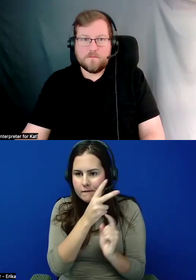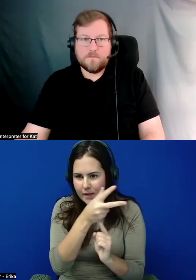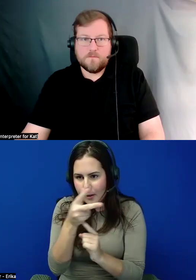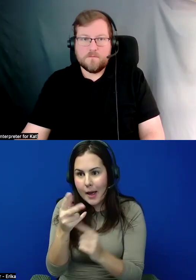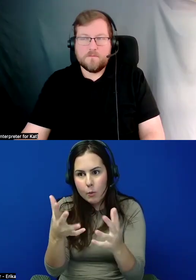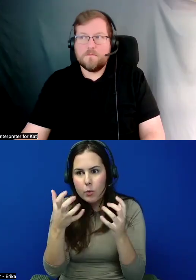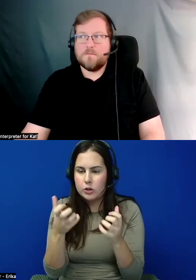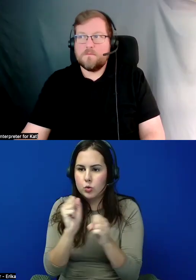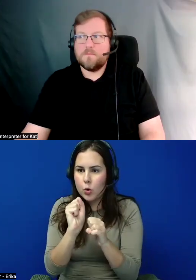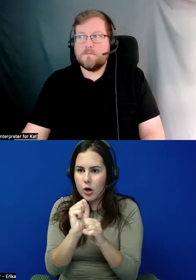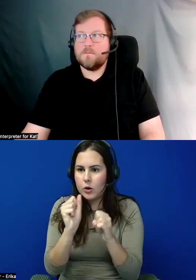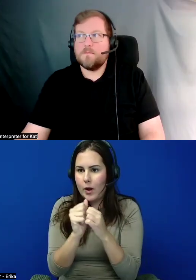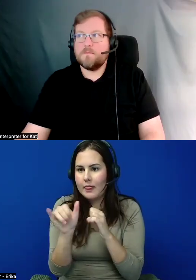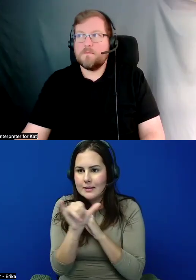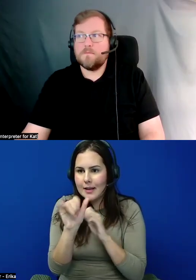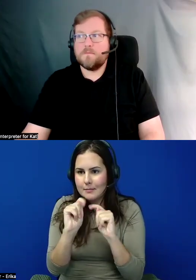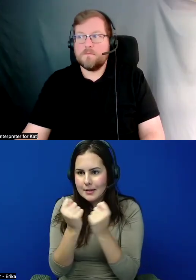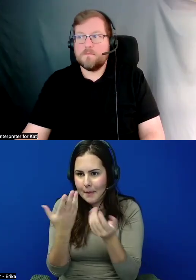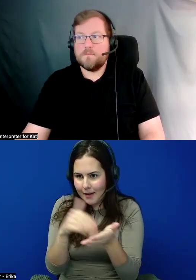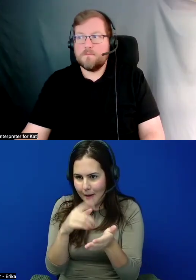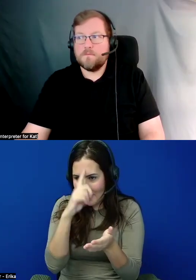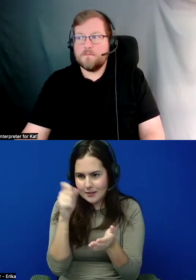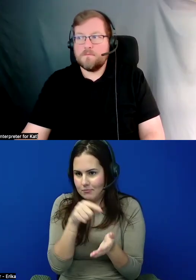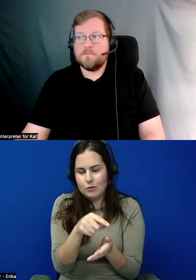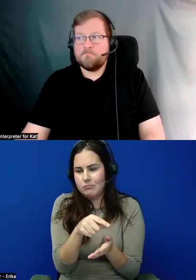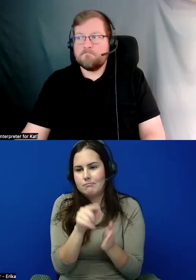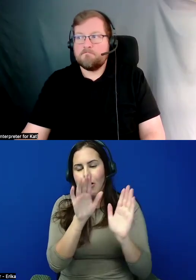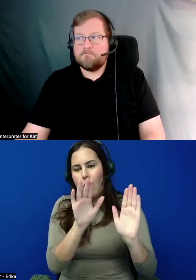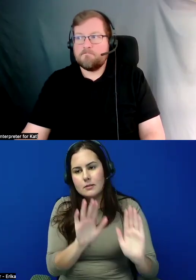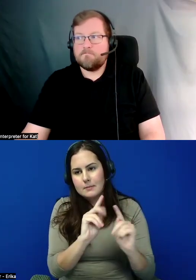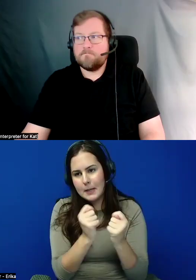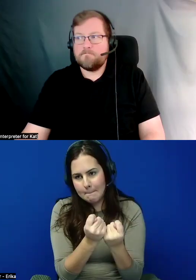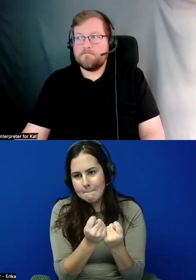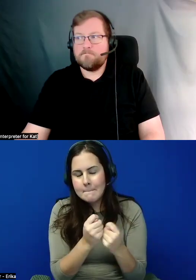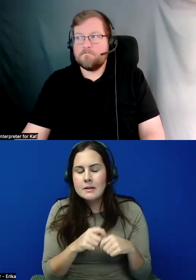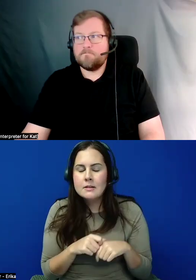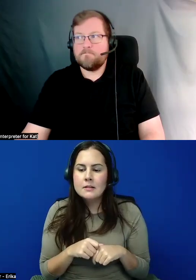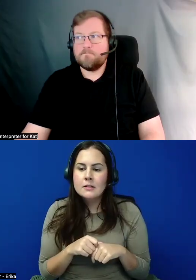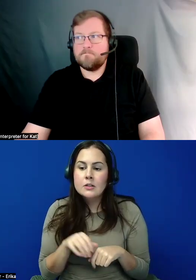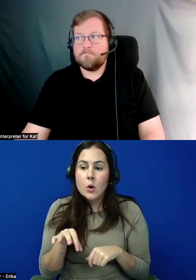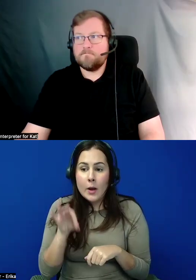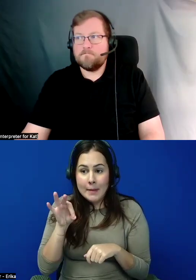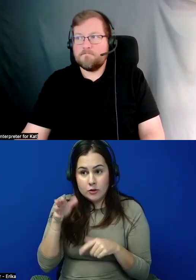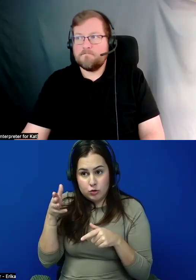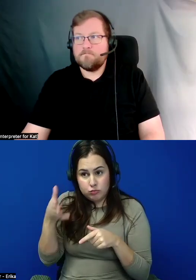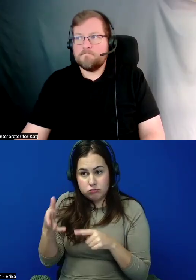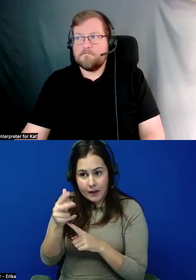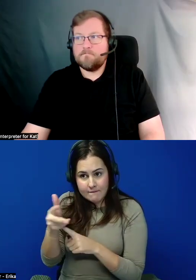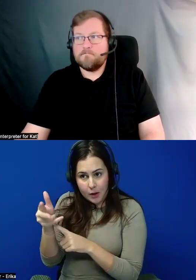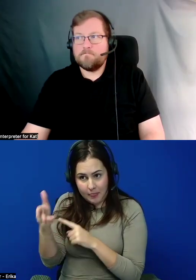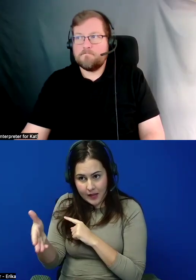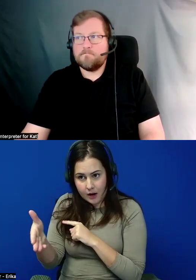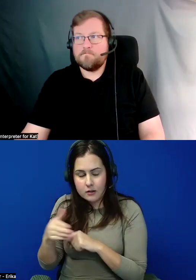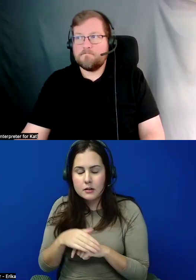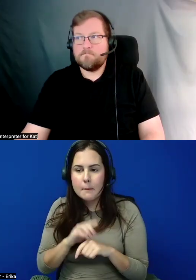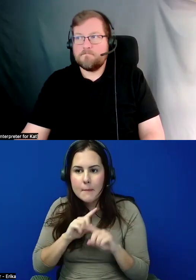team again because they're really good. So we chose to go there. But certainly, going in,